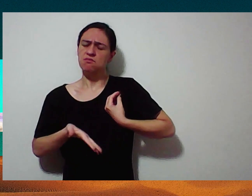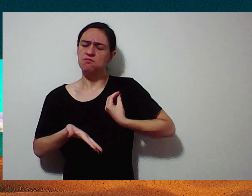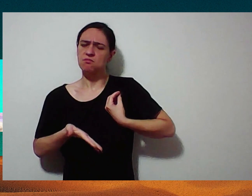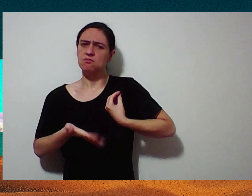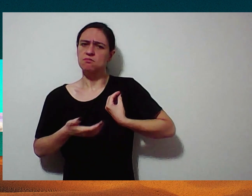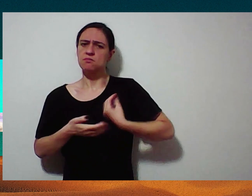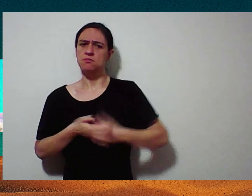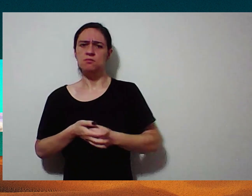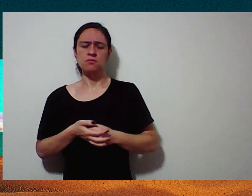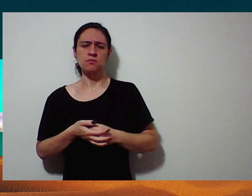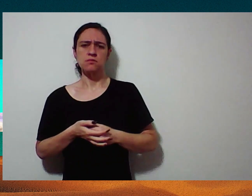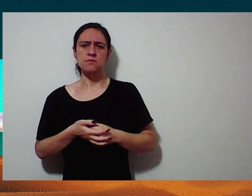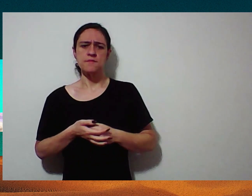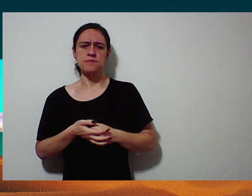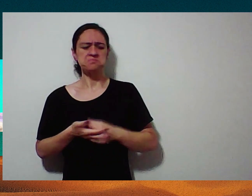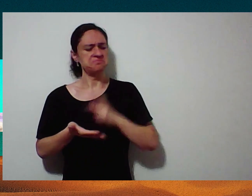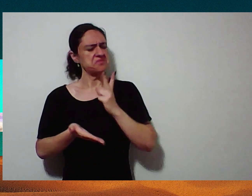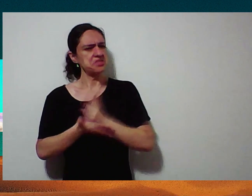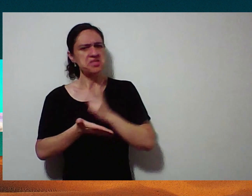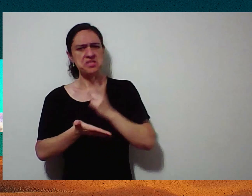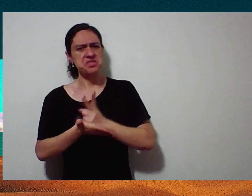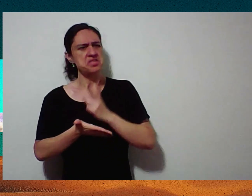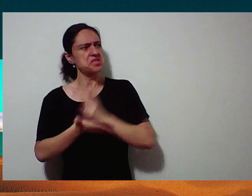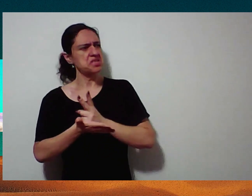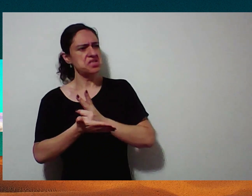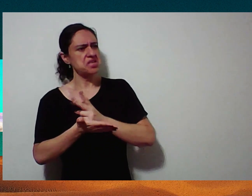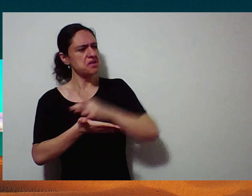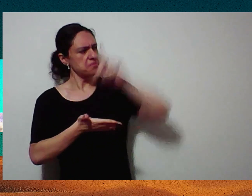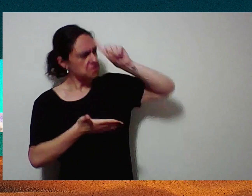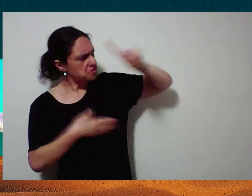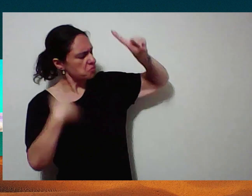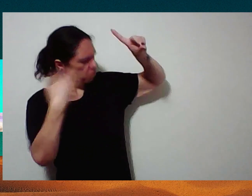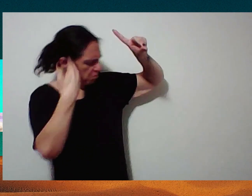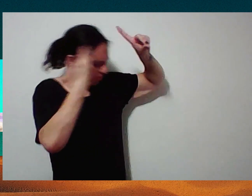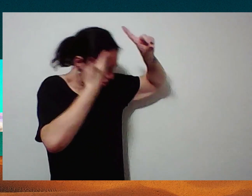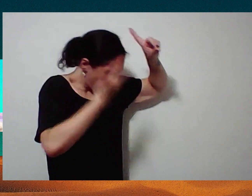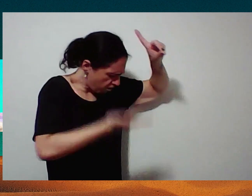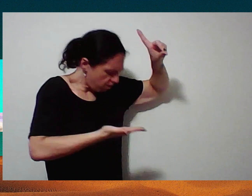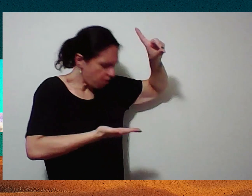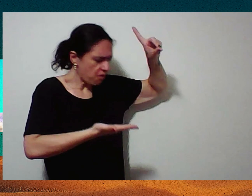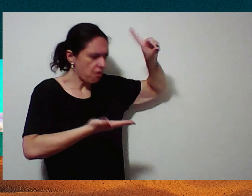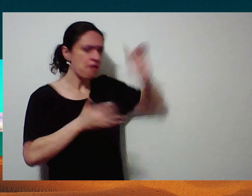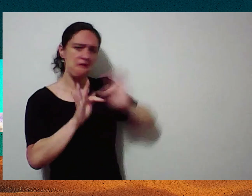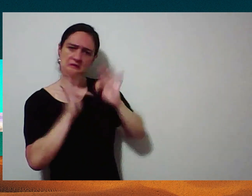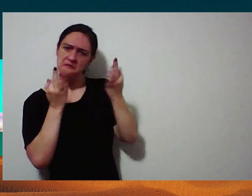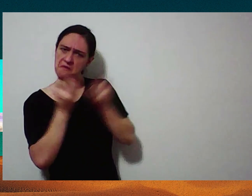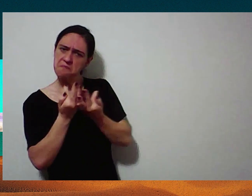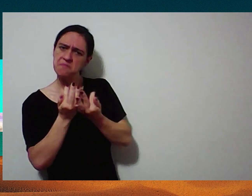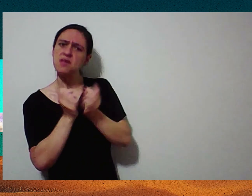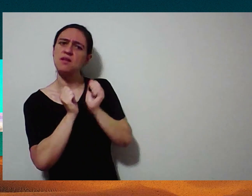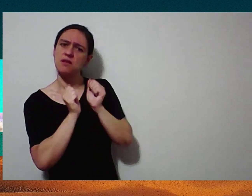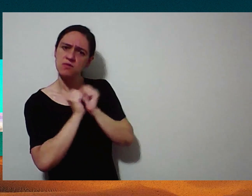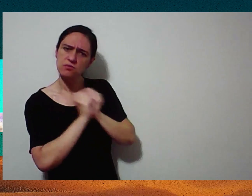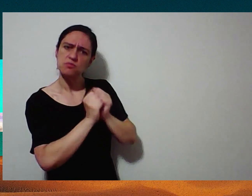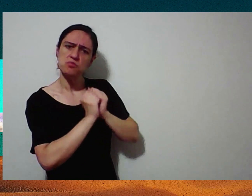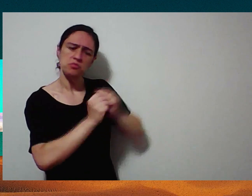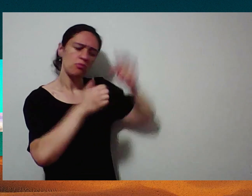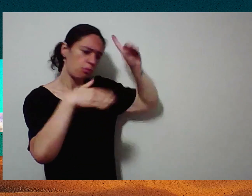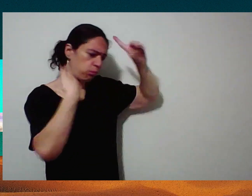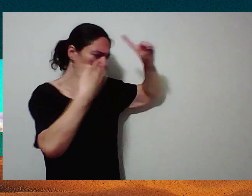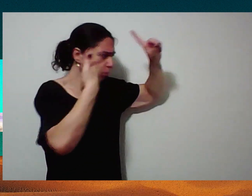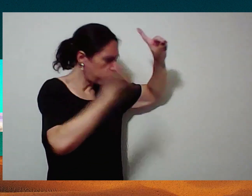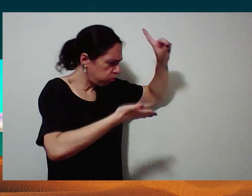Sempre honrou a Deus. He had always honored God. Ele e a sua família. Job and his family. E Deus fez com